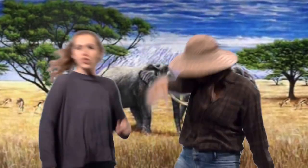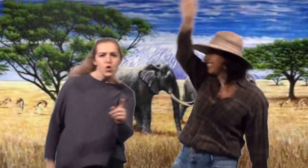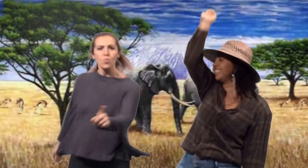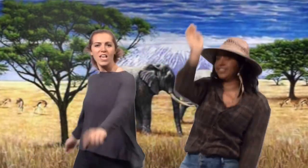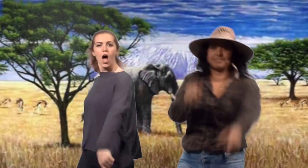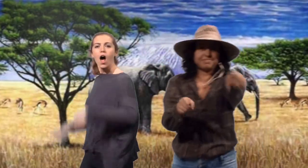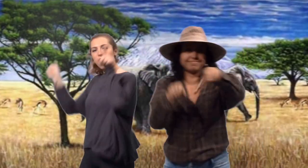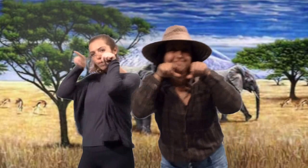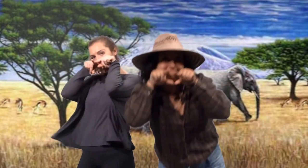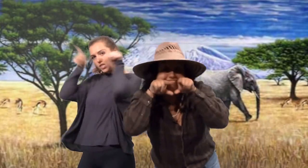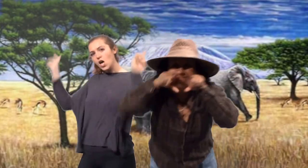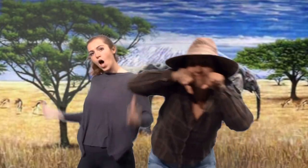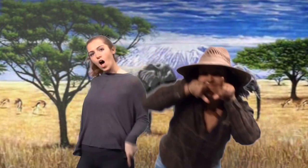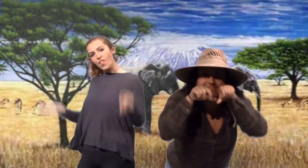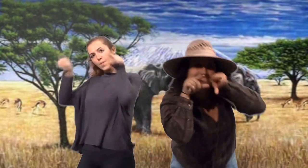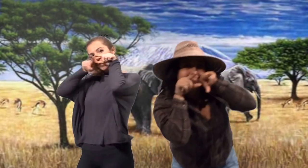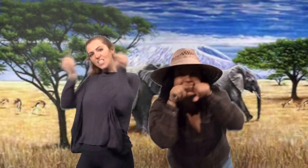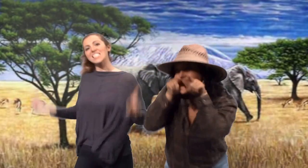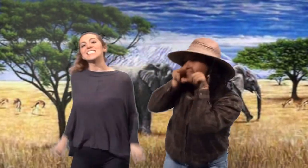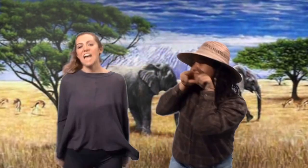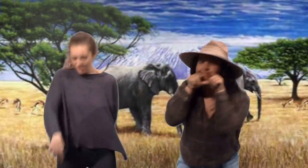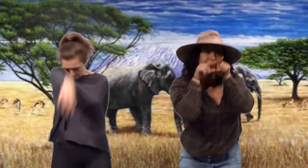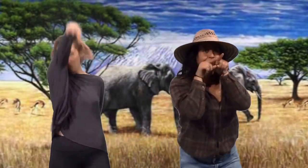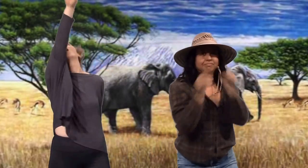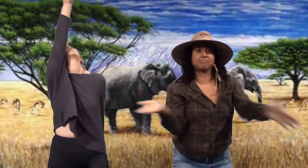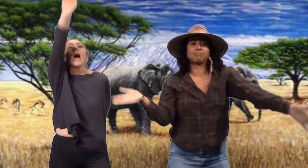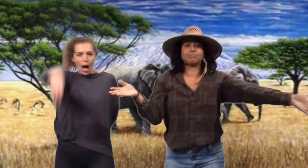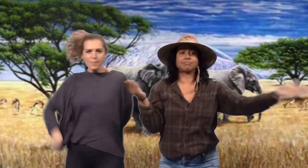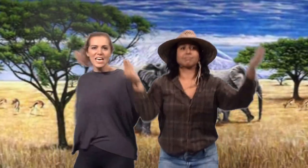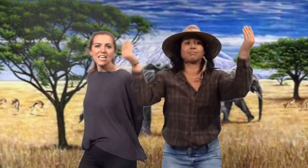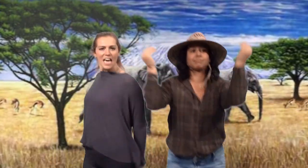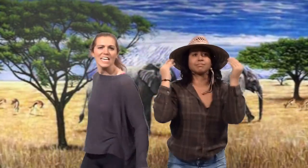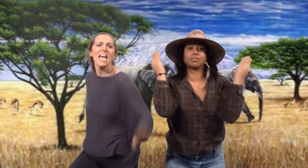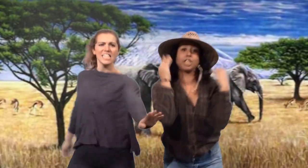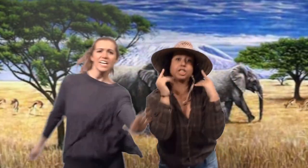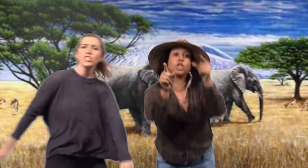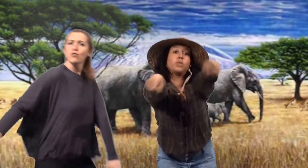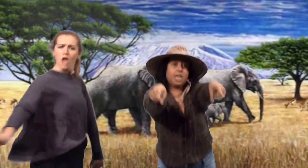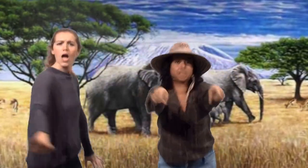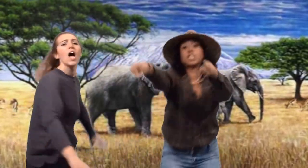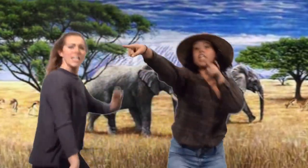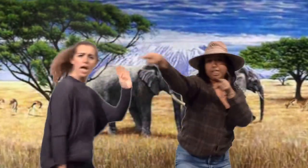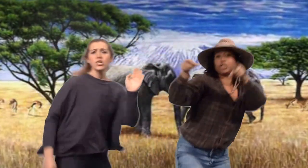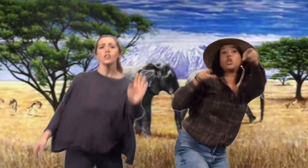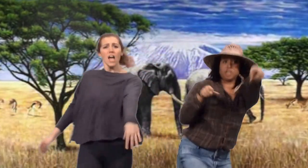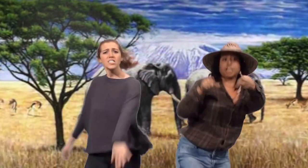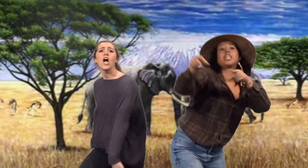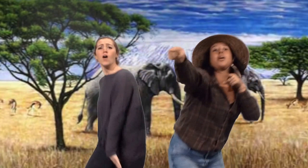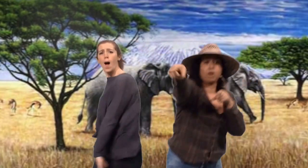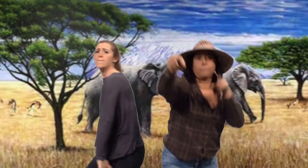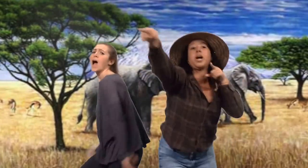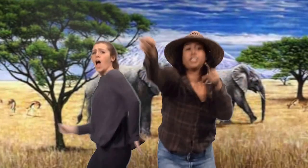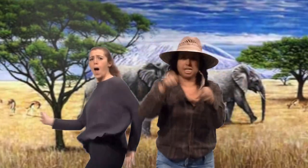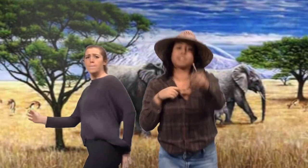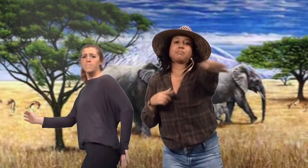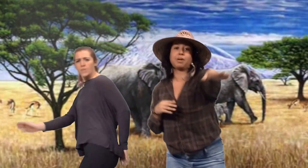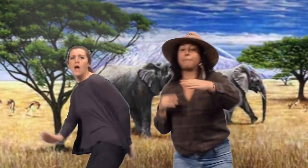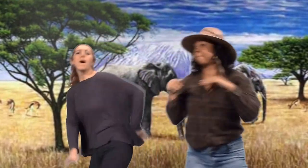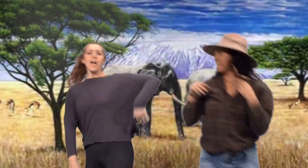you gonna do with all those tusks inside your trunk? I'ma get your tusks off, off, off. Your